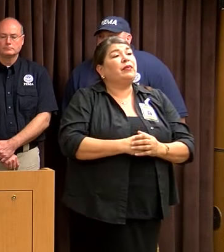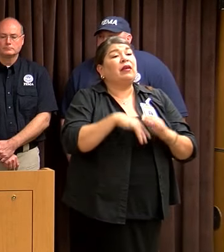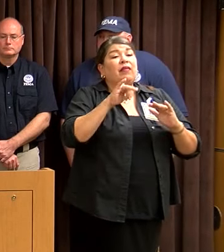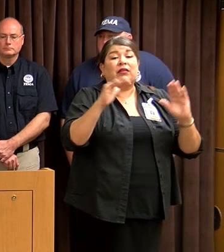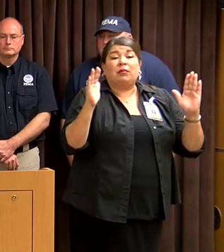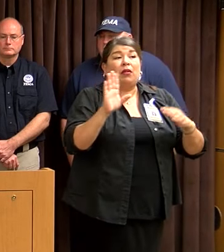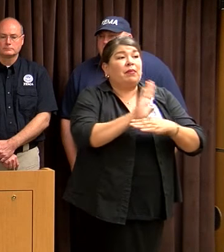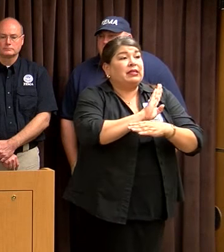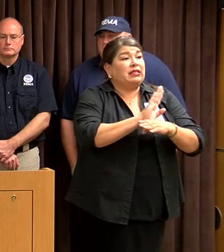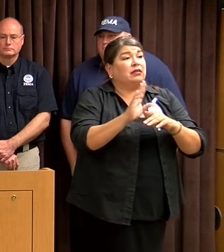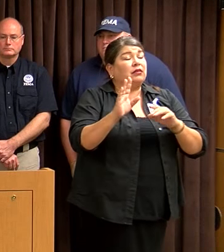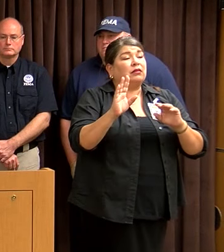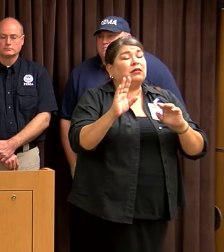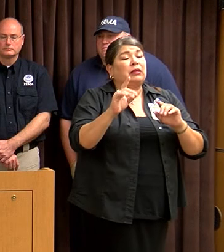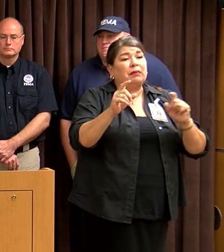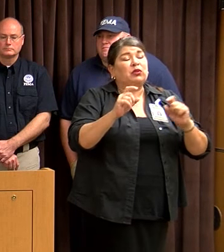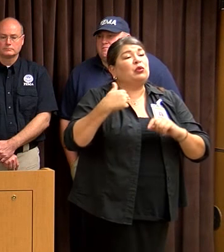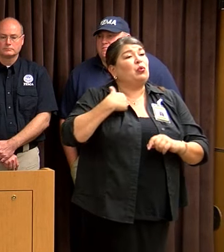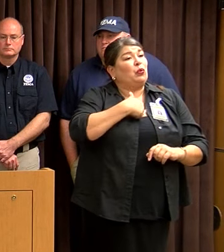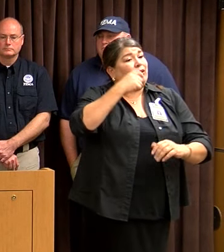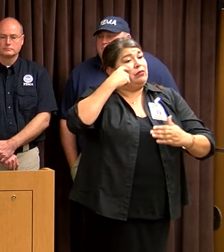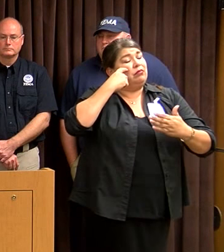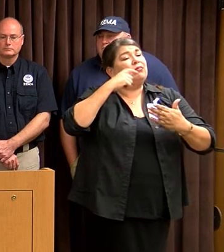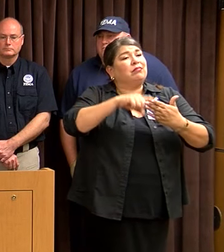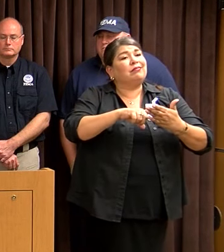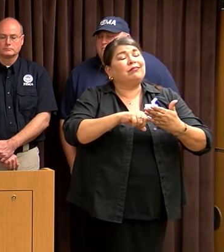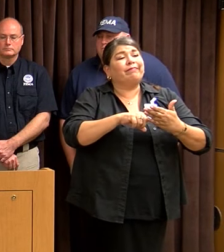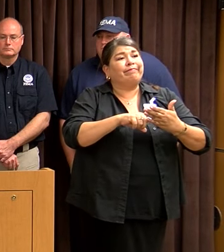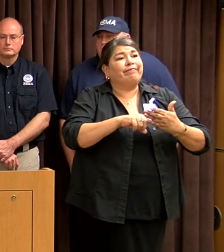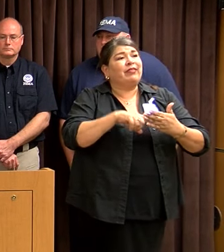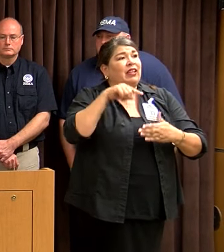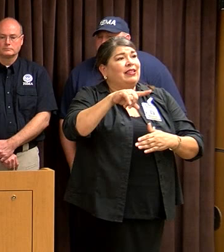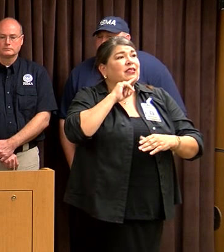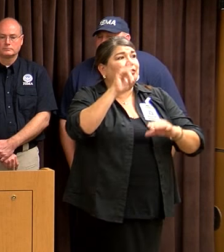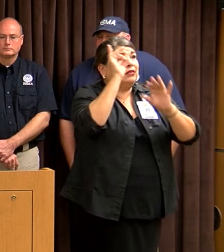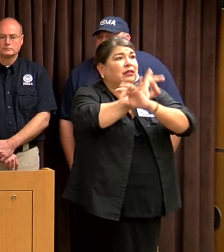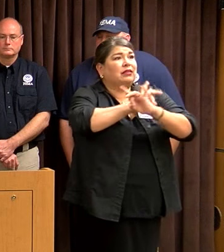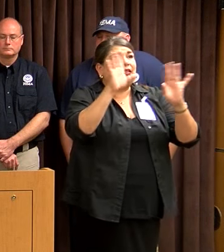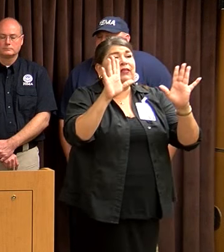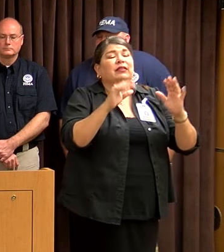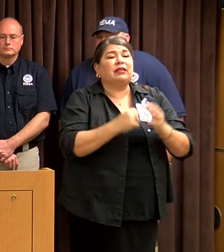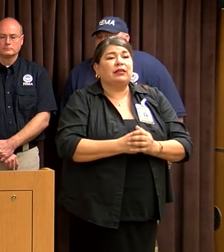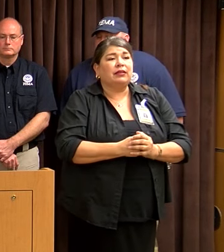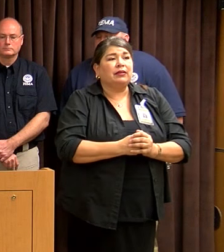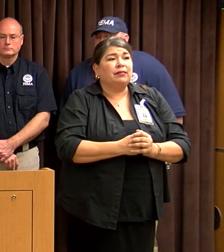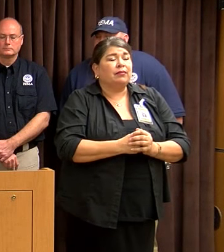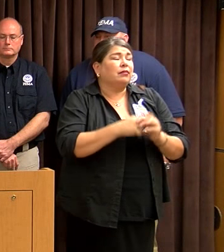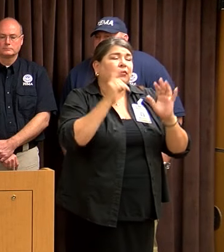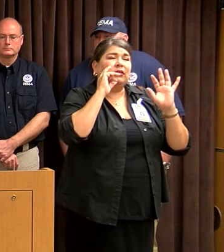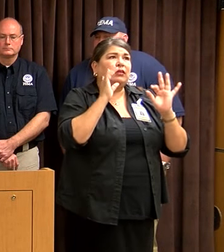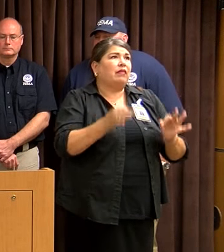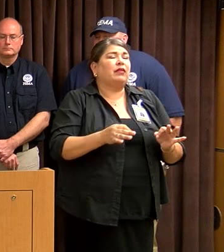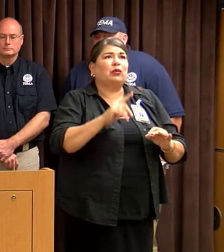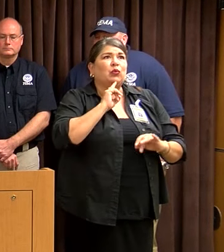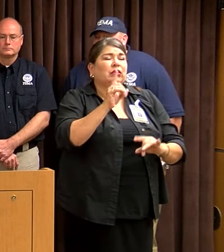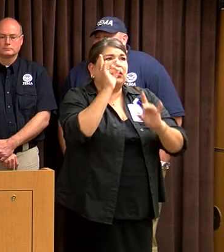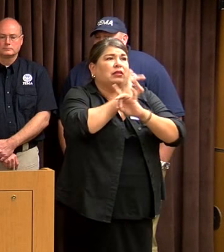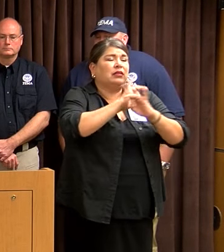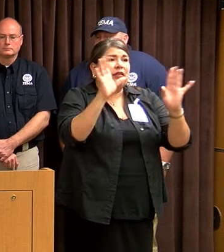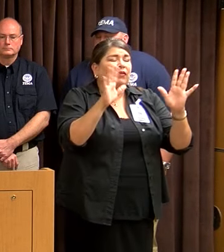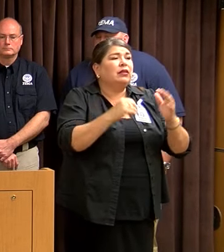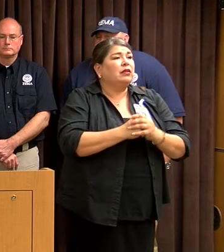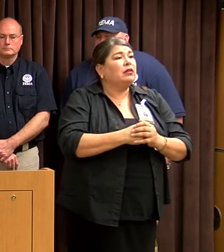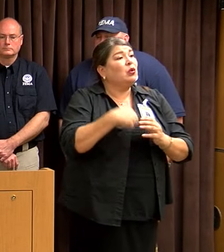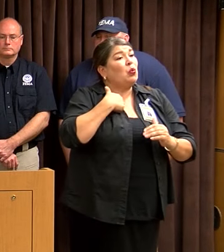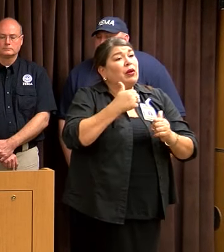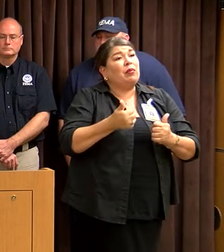Administration, we realize that this is devastating. I mean, definitely devastating. We